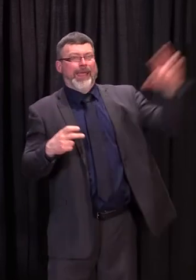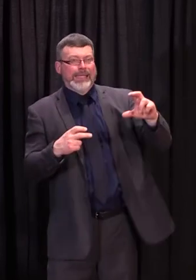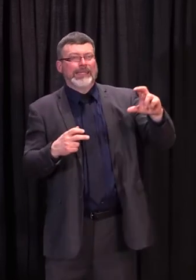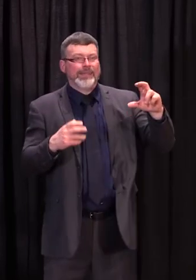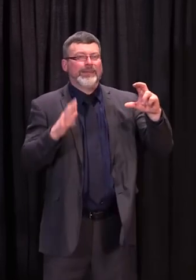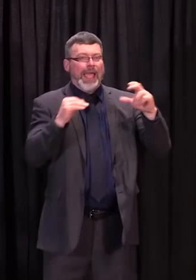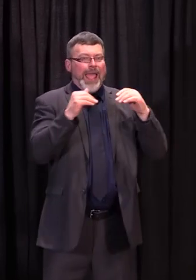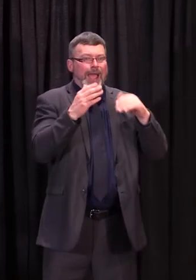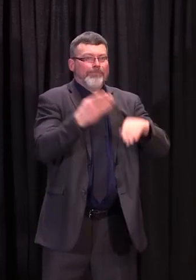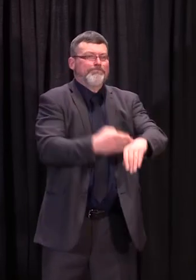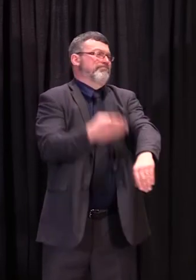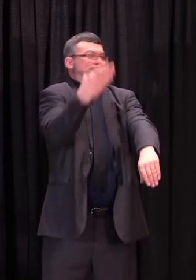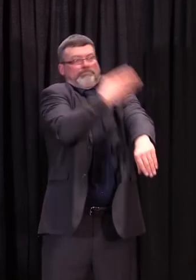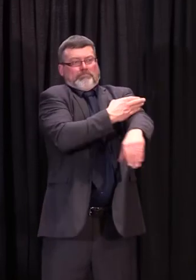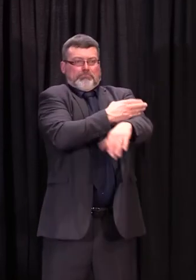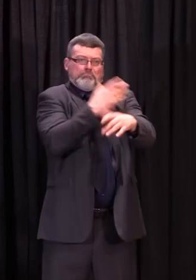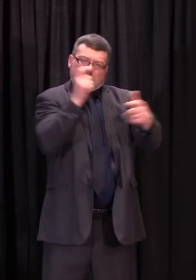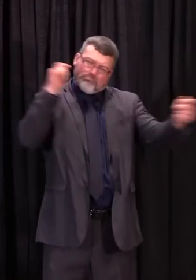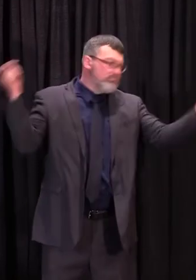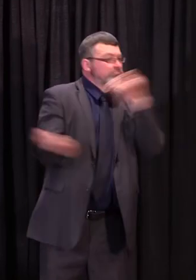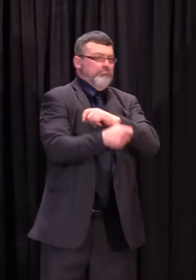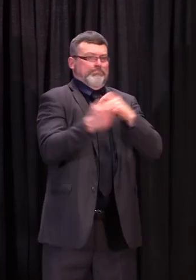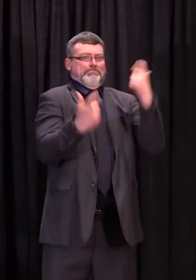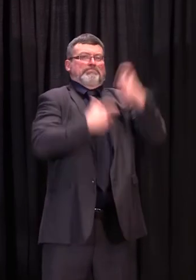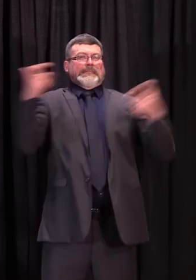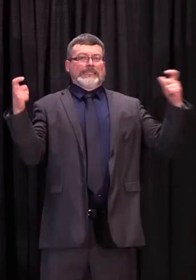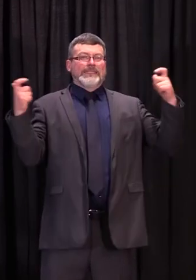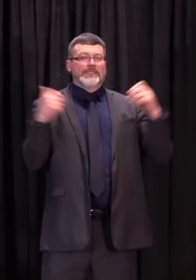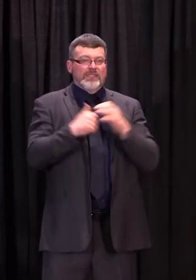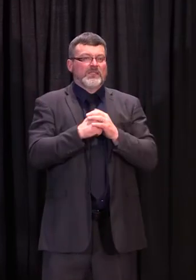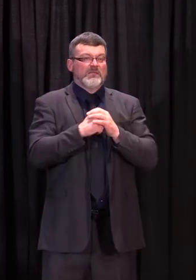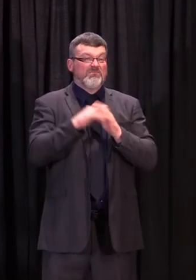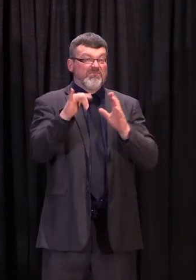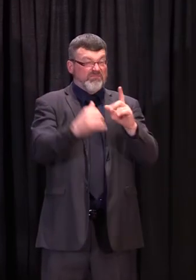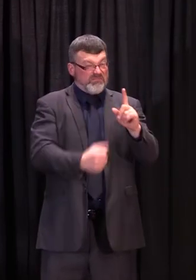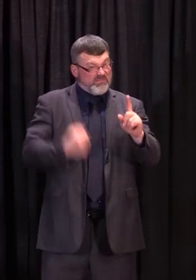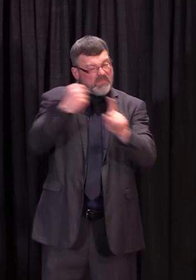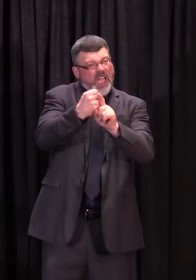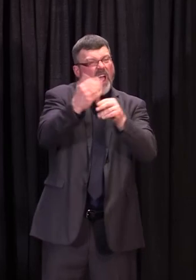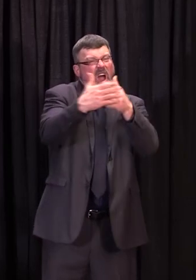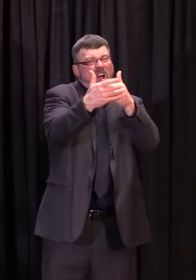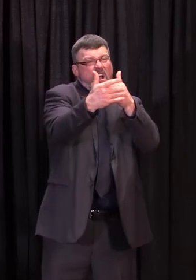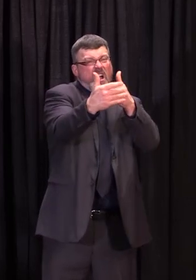which will have a lasting impact in our communities and on our future.